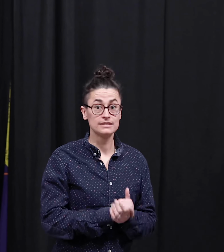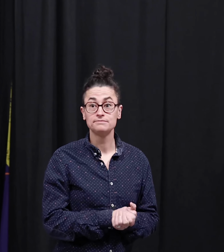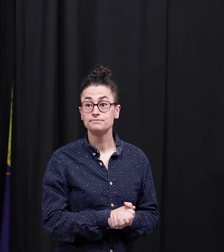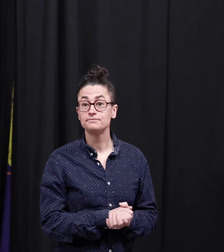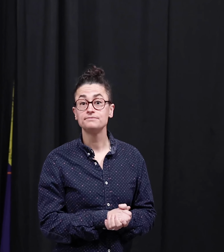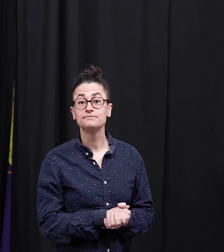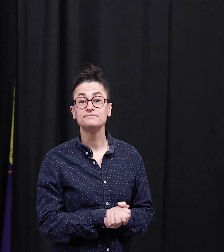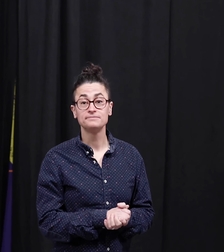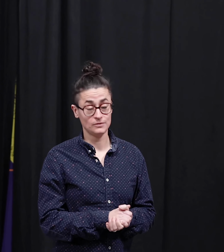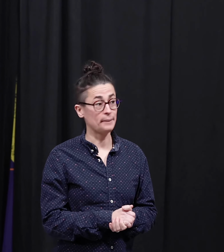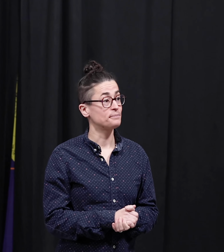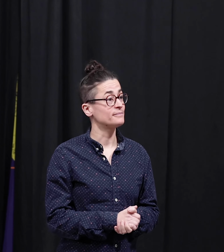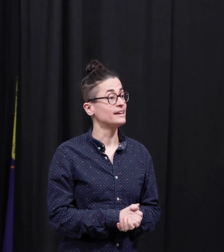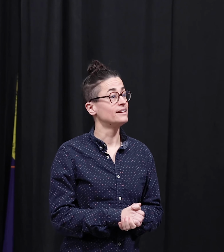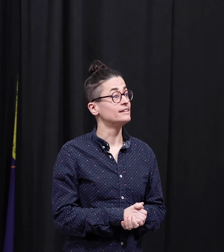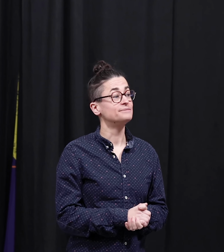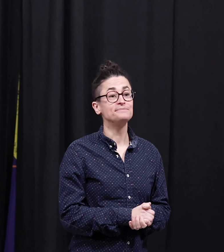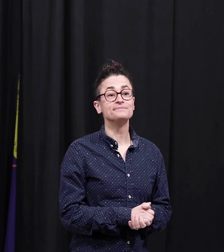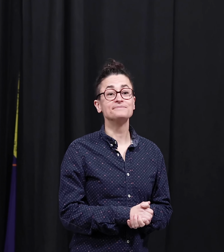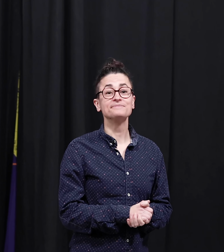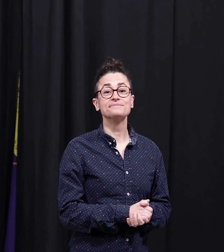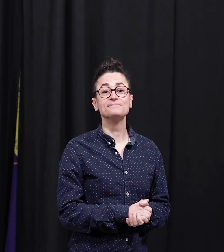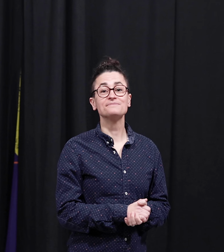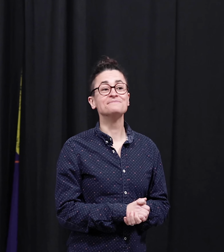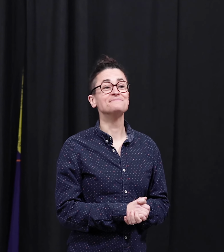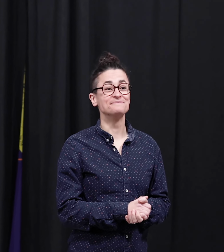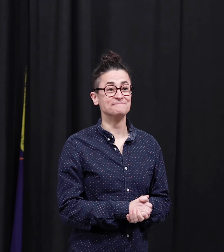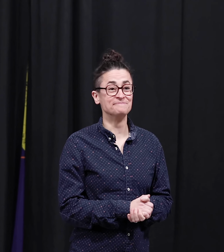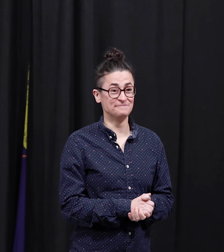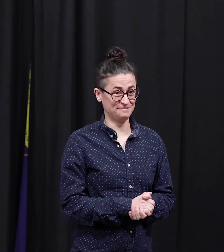Wonderful. Can you go back a little bit more? We've reached the back.